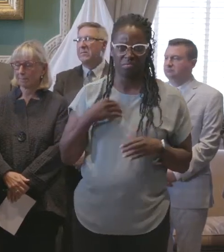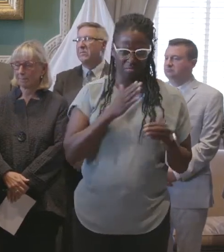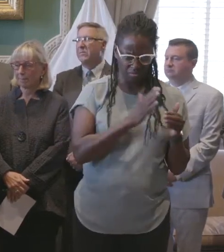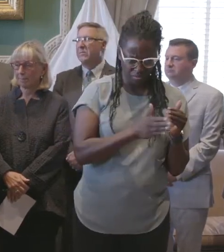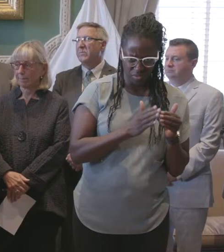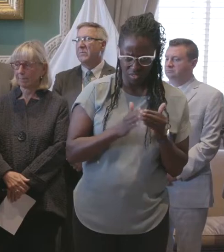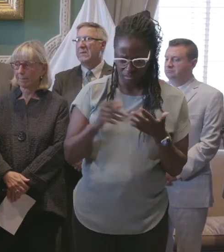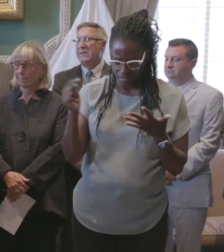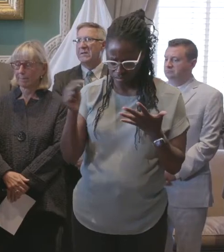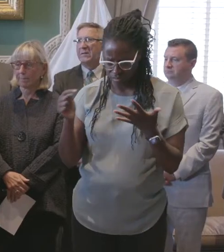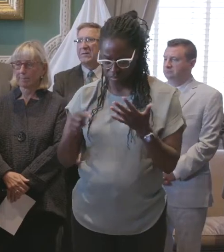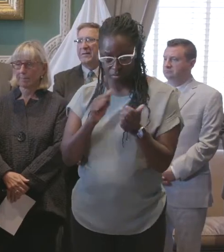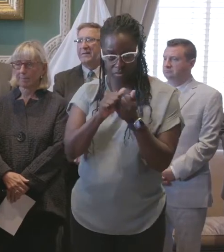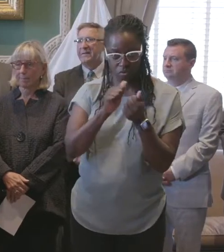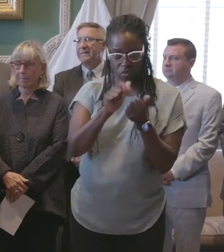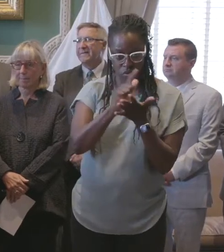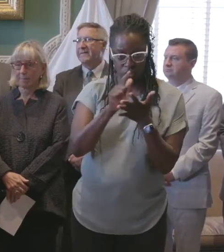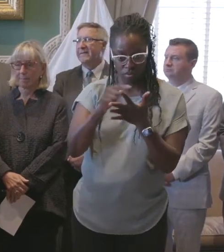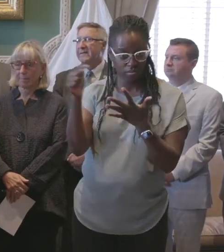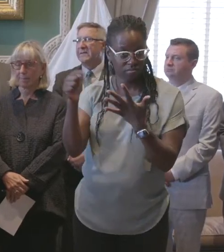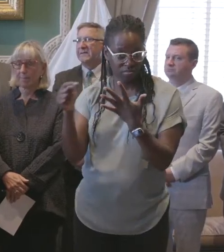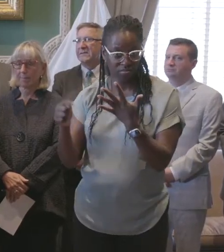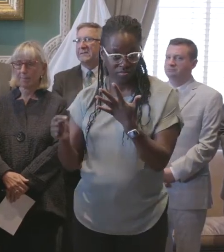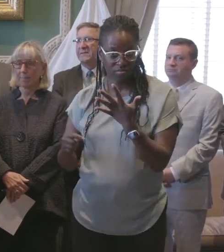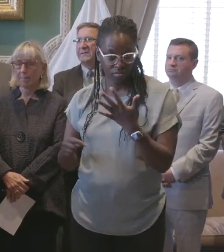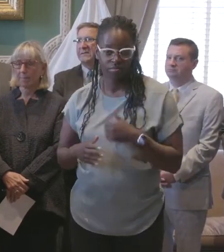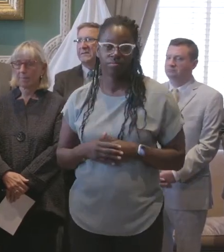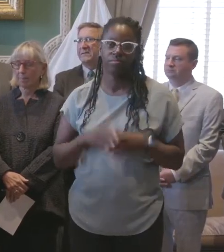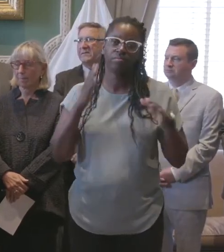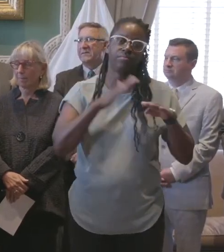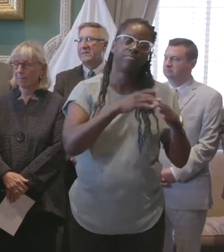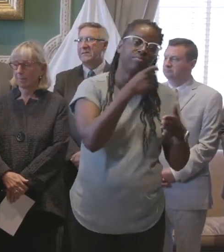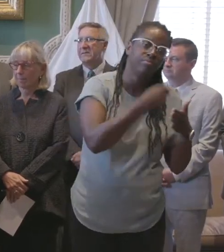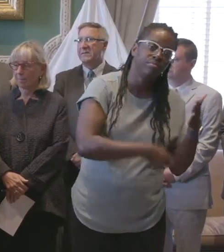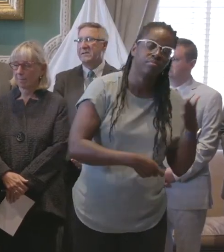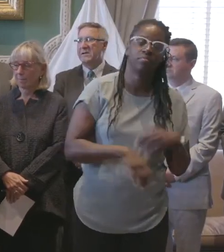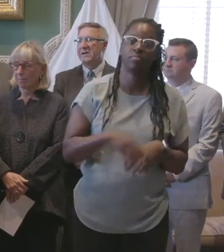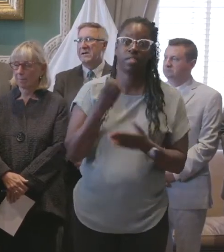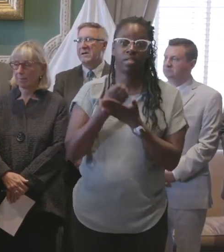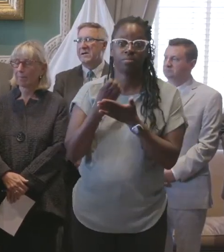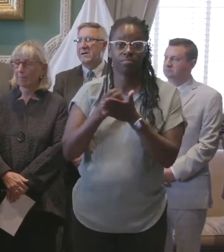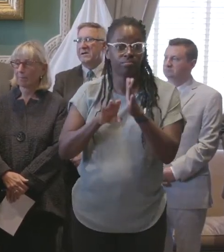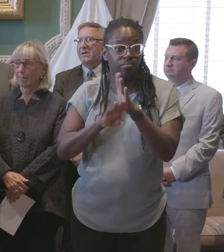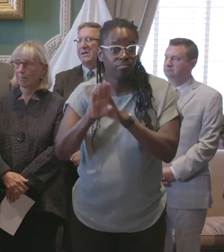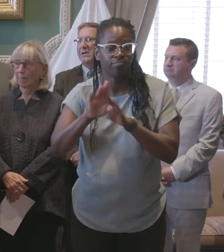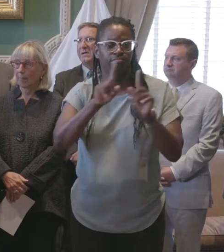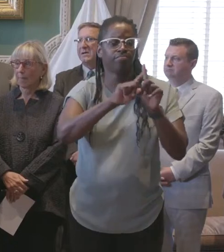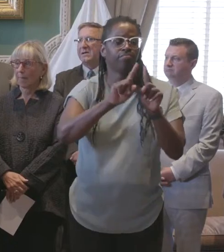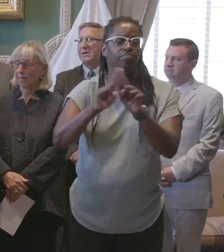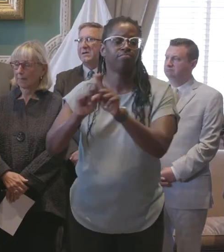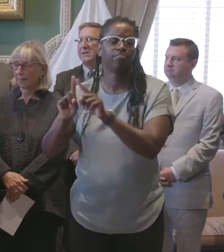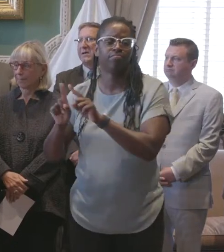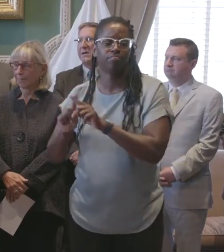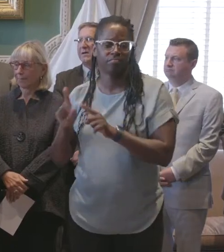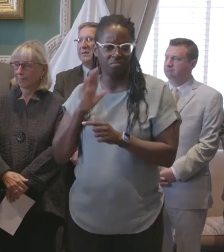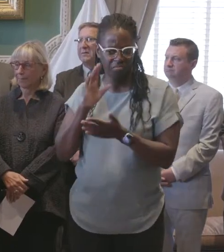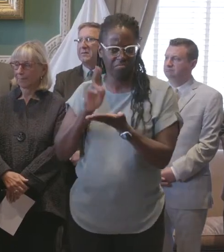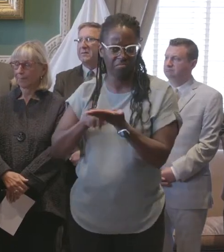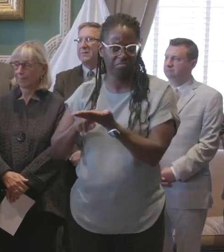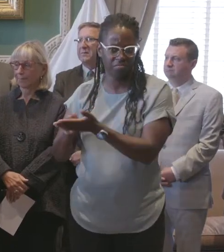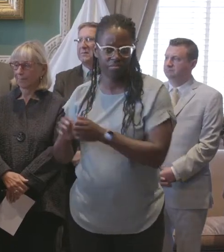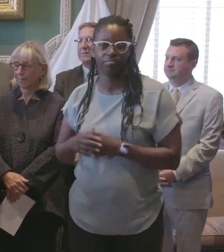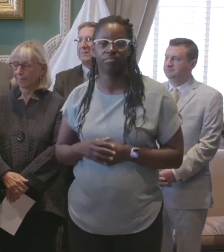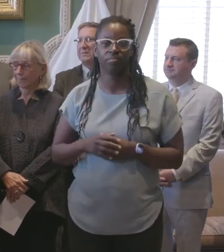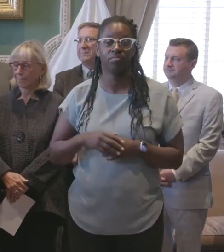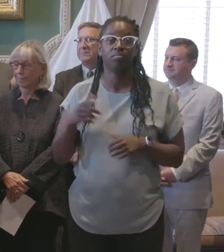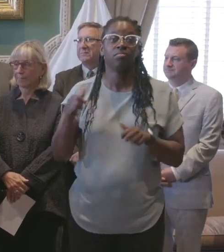course, on housing costs, economic development, and so much more. We're going to continue the incredible progress that we're making, and we're going to do it the way